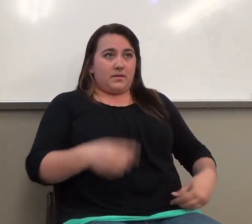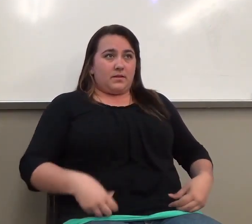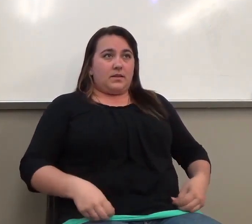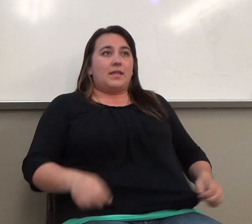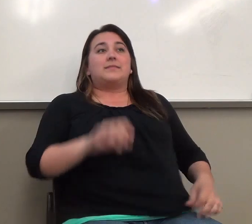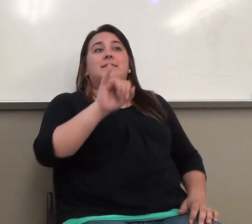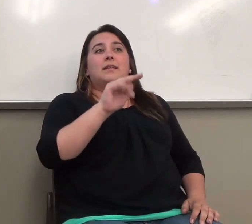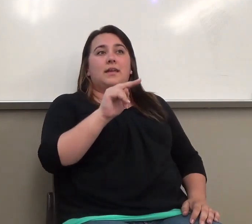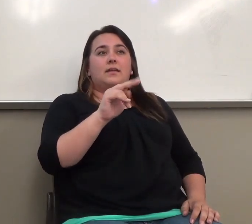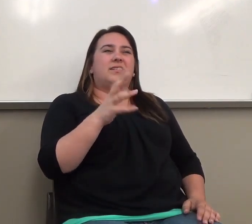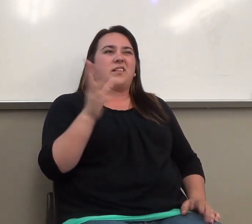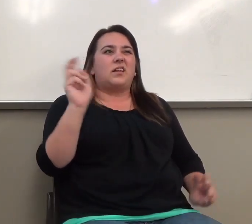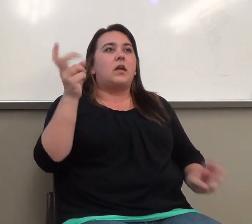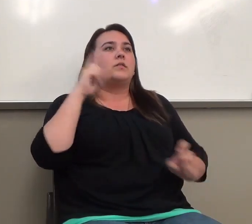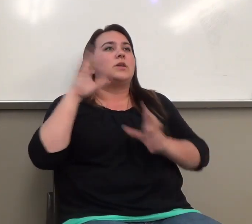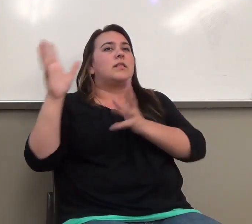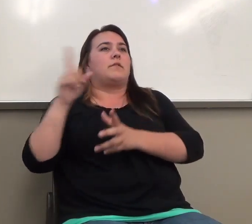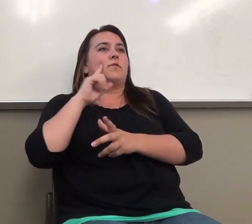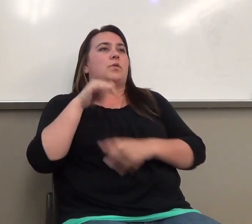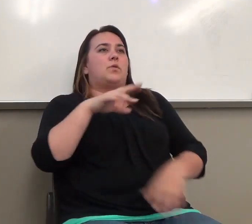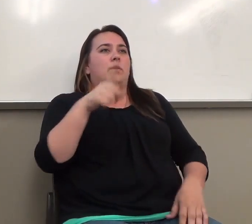So one of them is everybody,